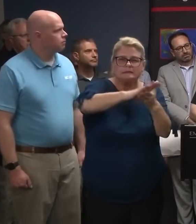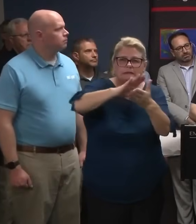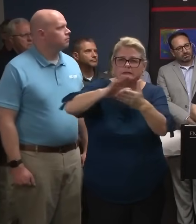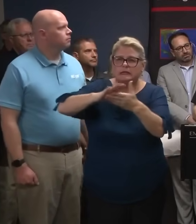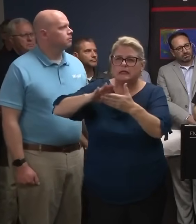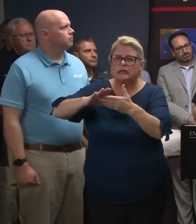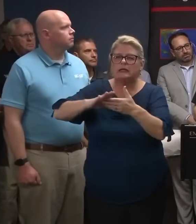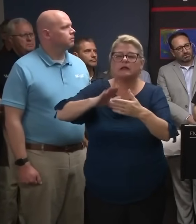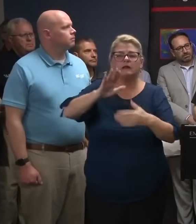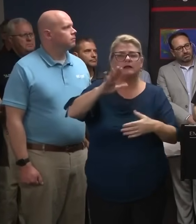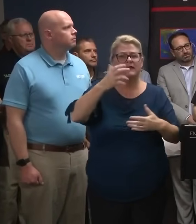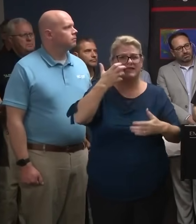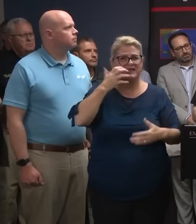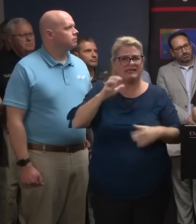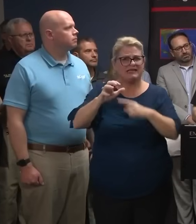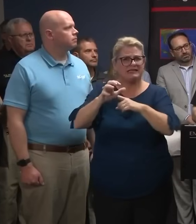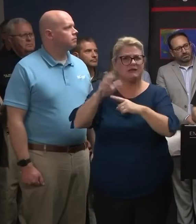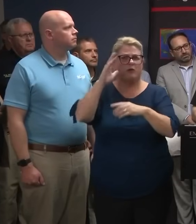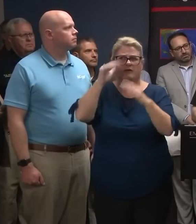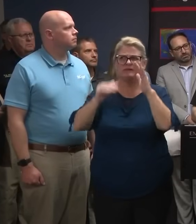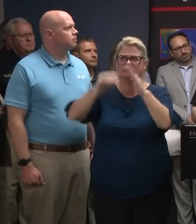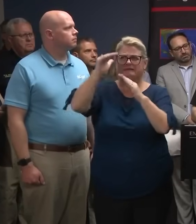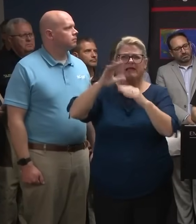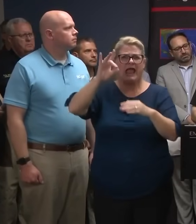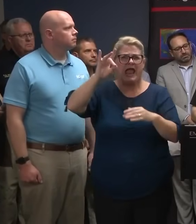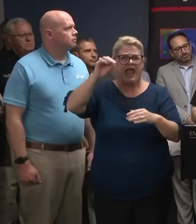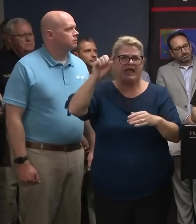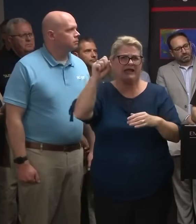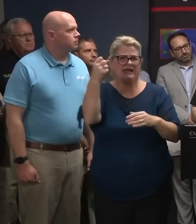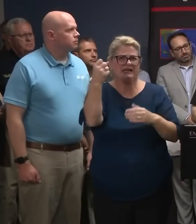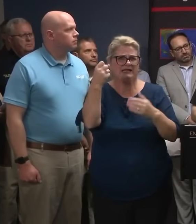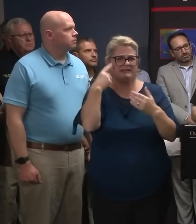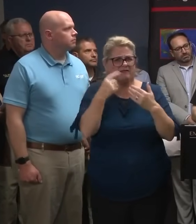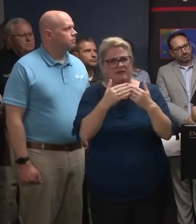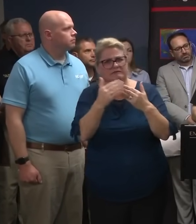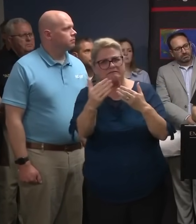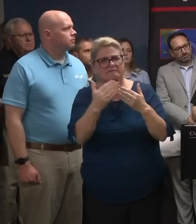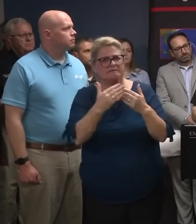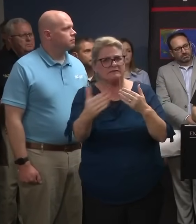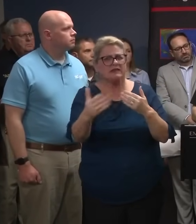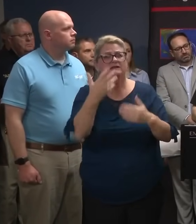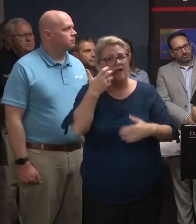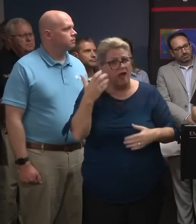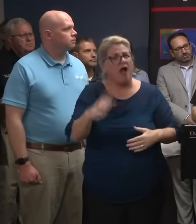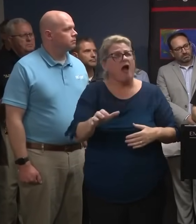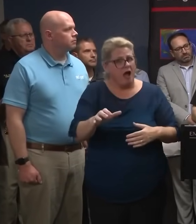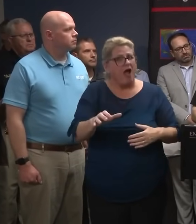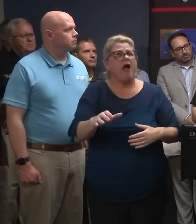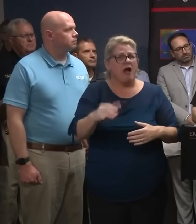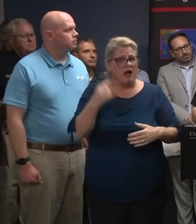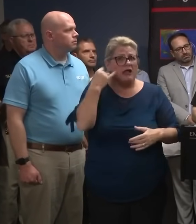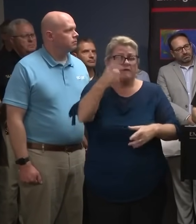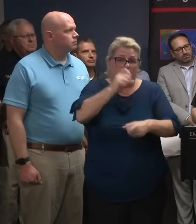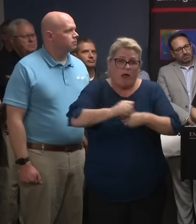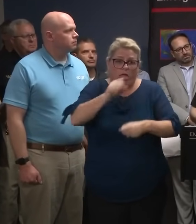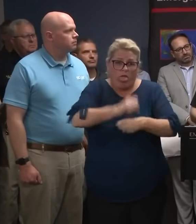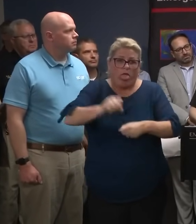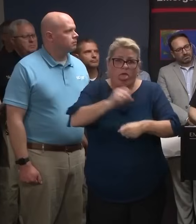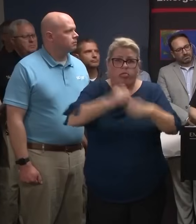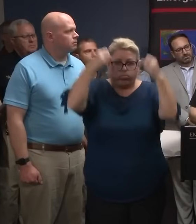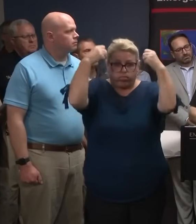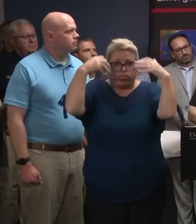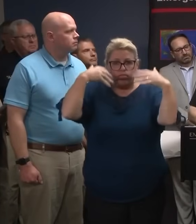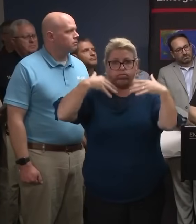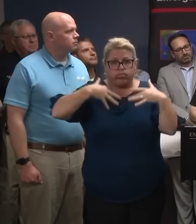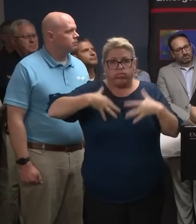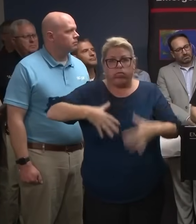careful of heat illness. The heat index is going to be in the mid-80s in the upstate the next several days. That's certainly hot enough if you're working hard to develop heat